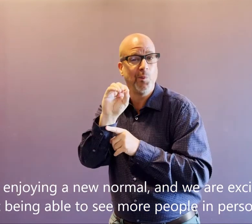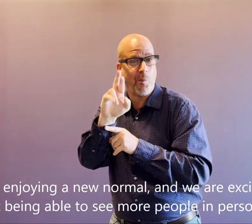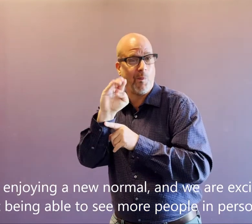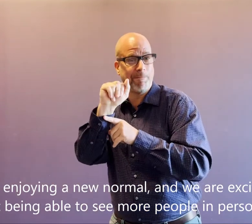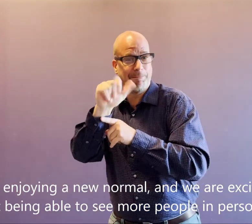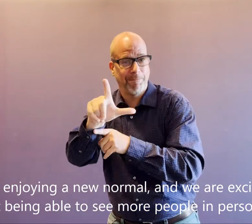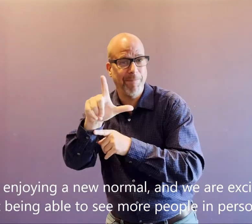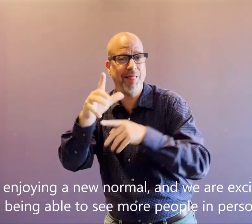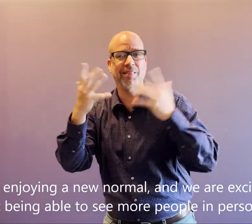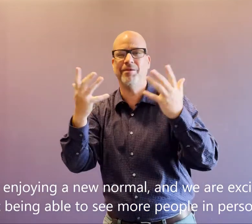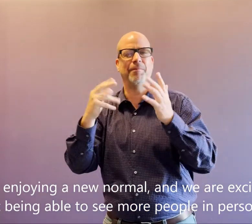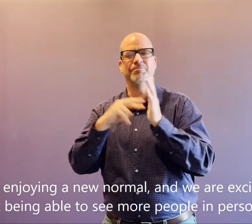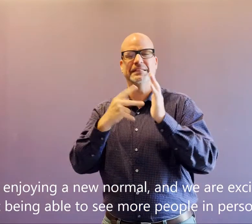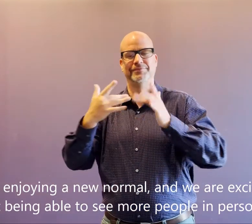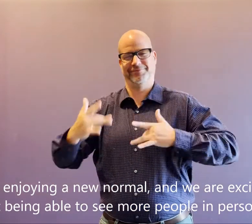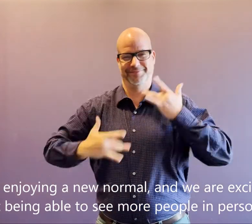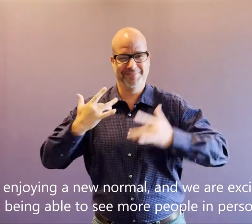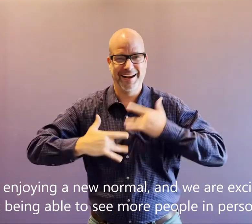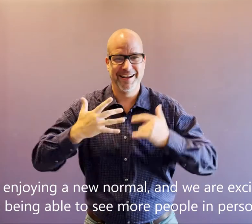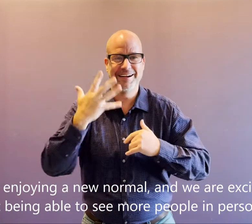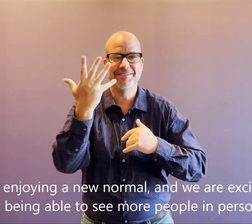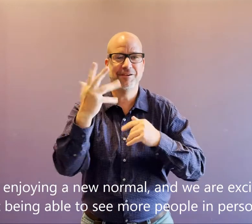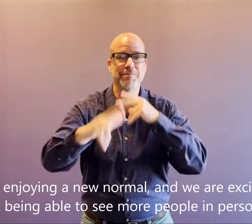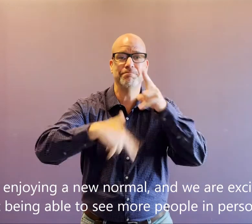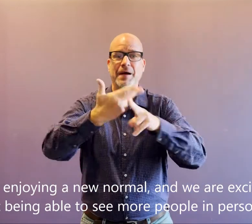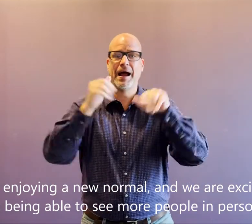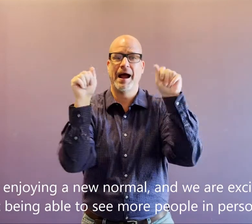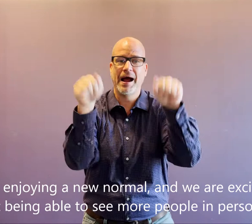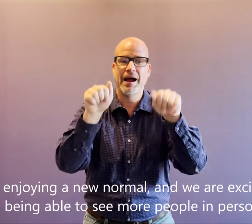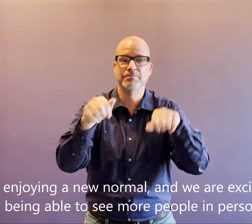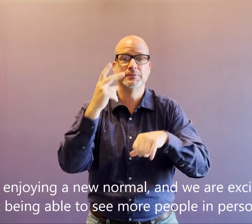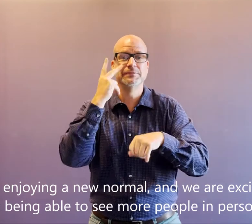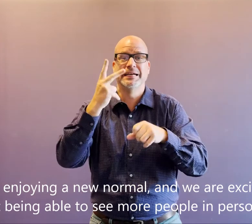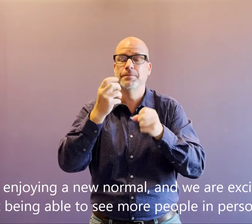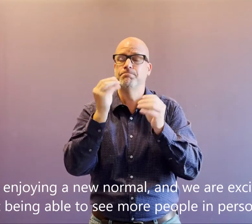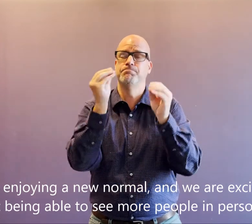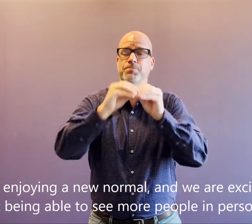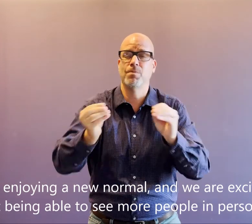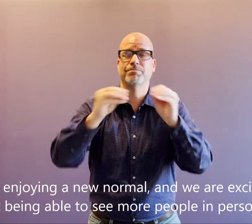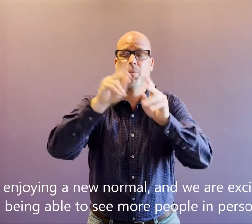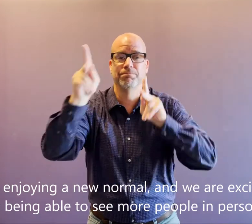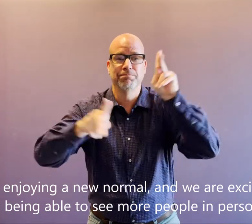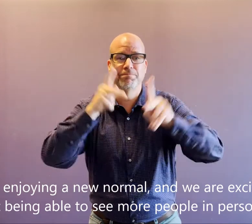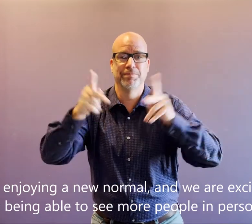We are enjoying a new normal, and we are excited about being able to see more people in person.